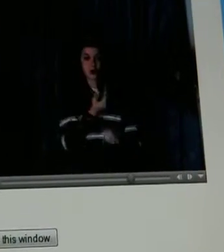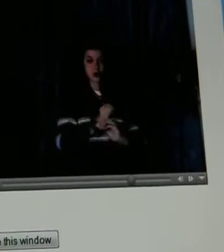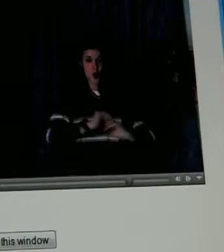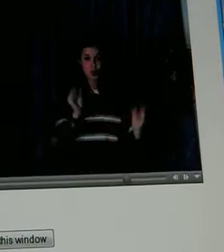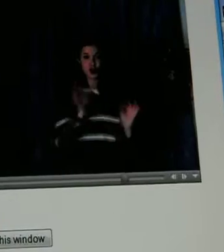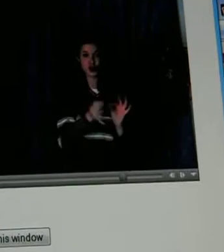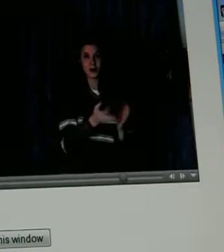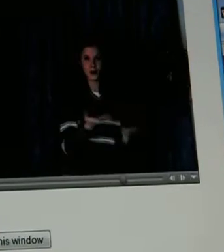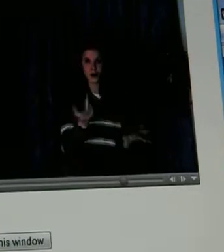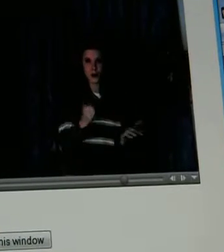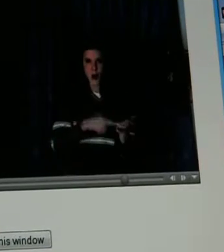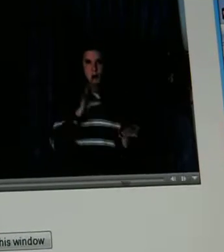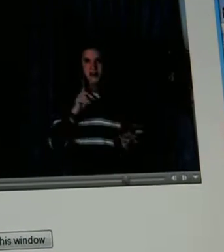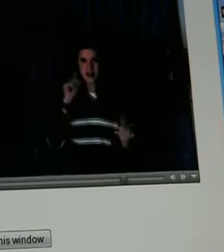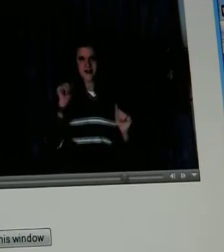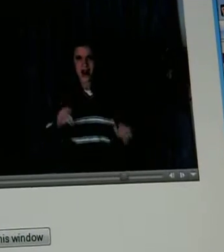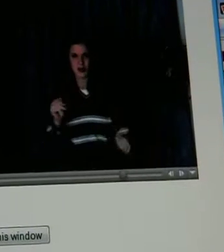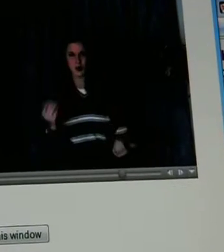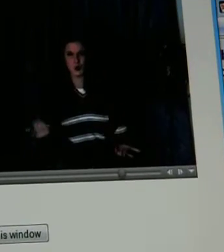all.